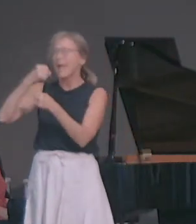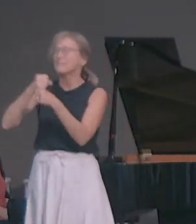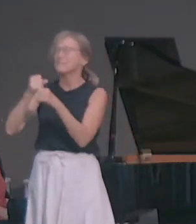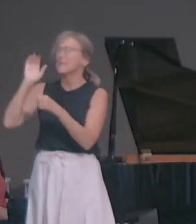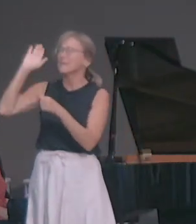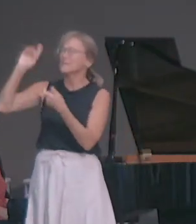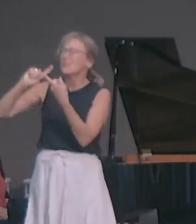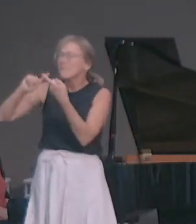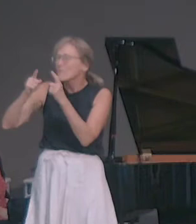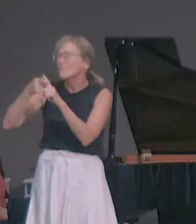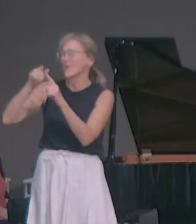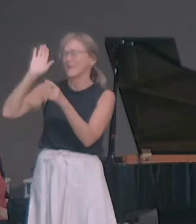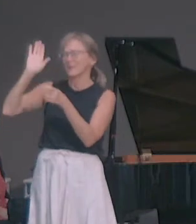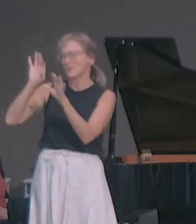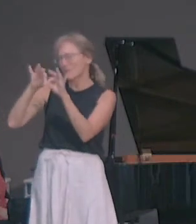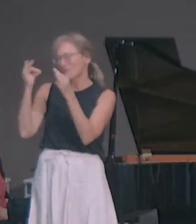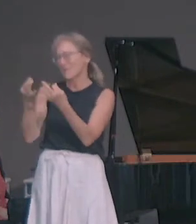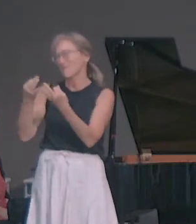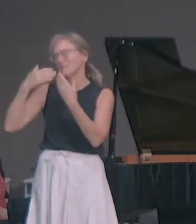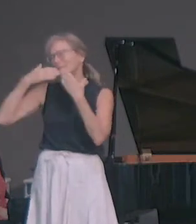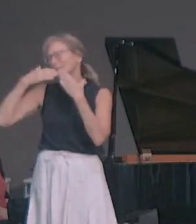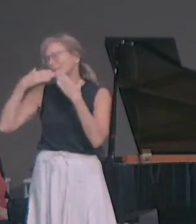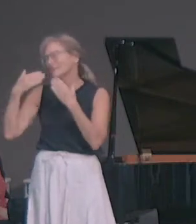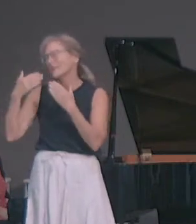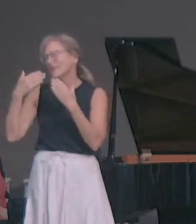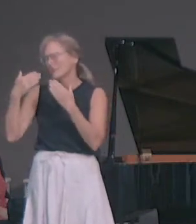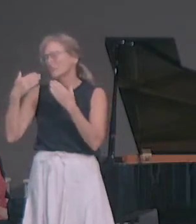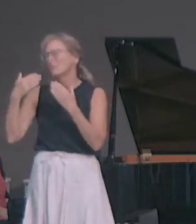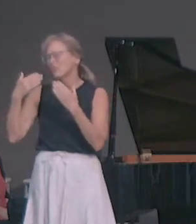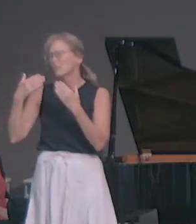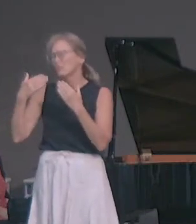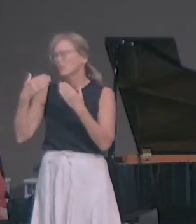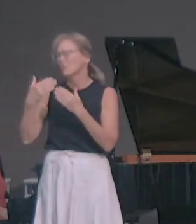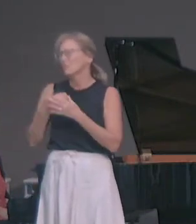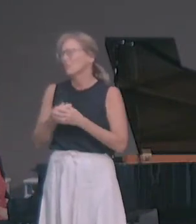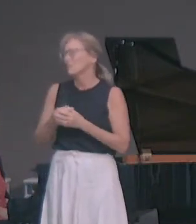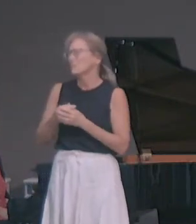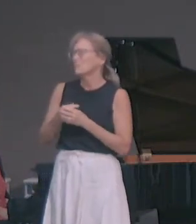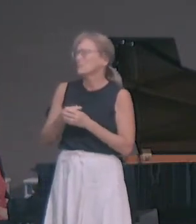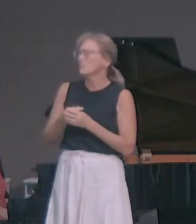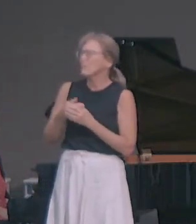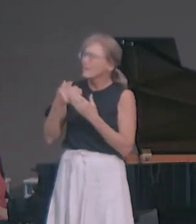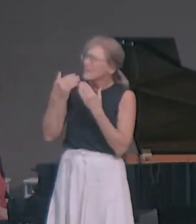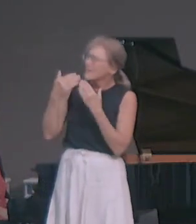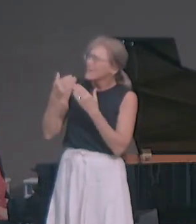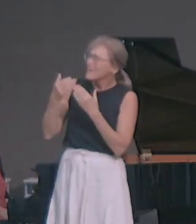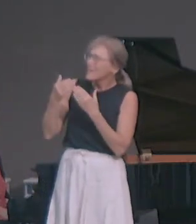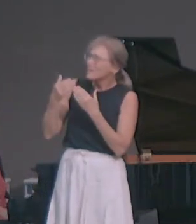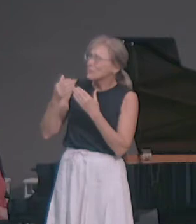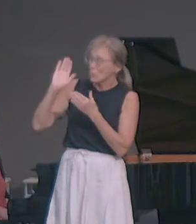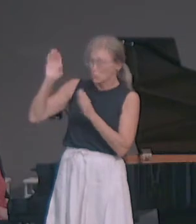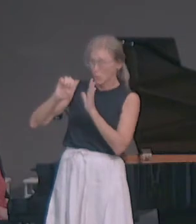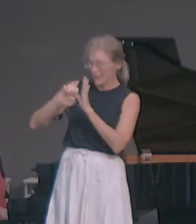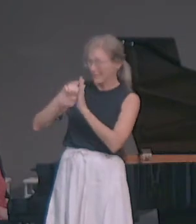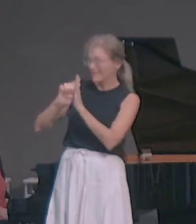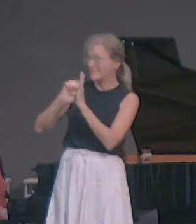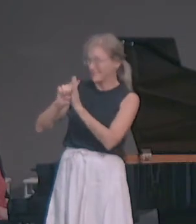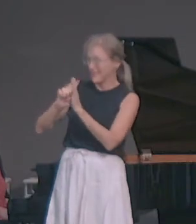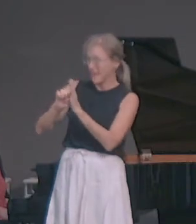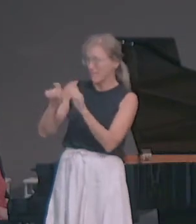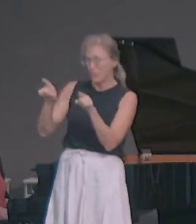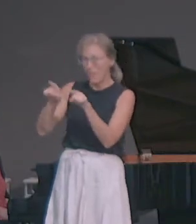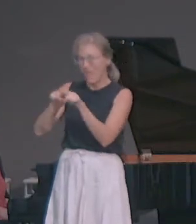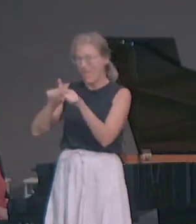And thank you, Lord, for the ultimate example of a friend that you gave in dying on the cross for